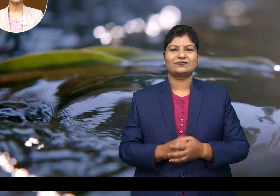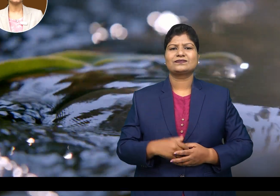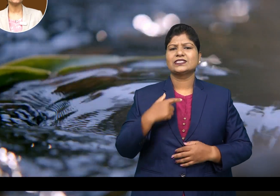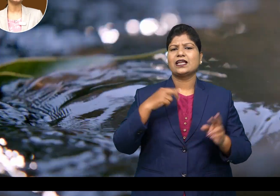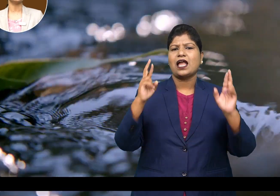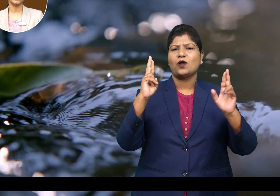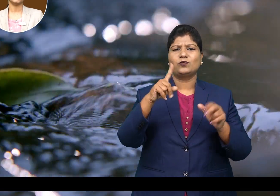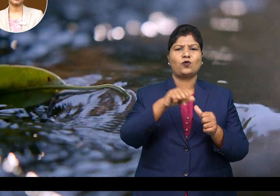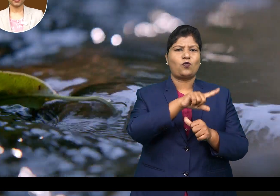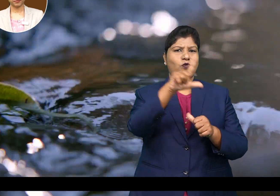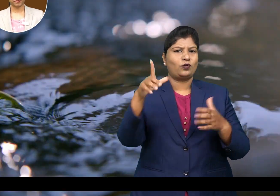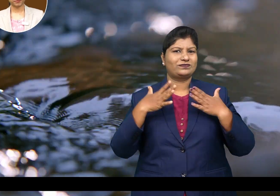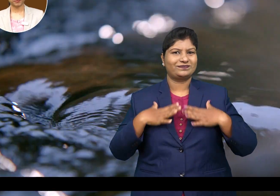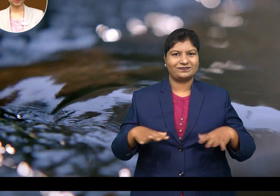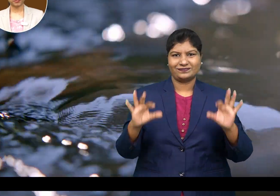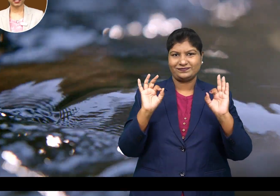I hope you all are doing well.